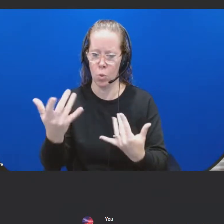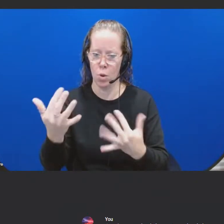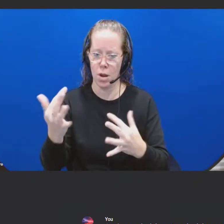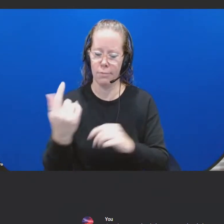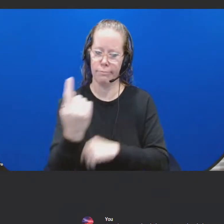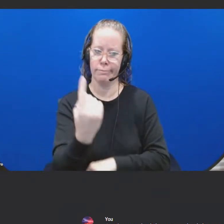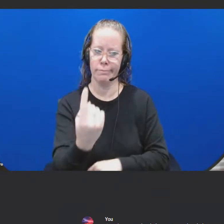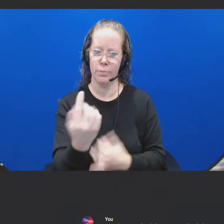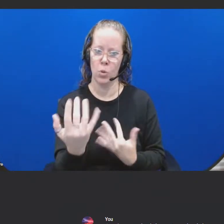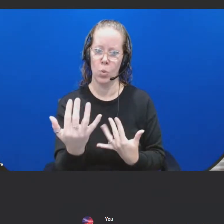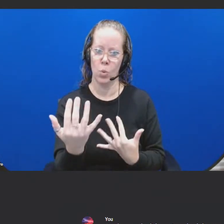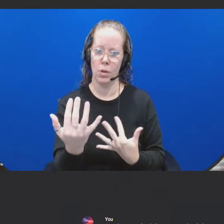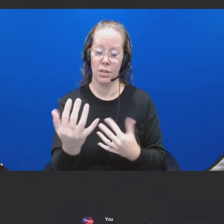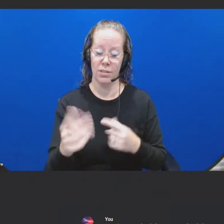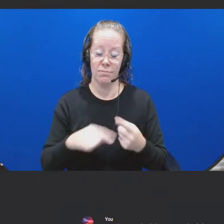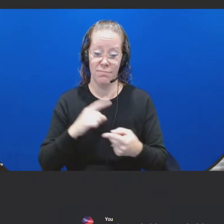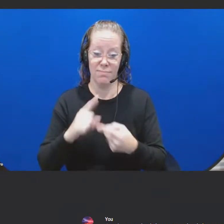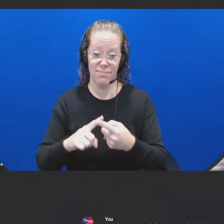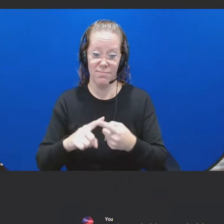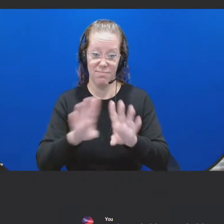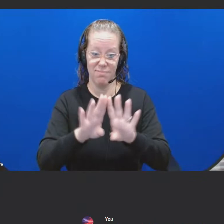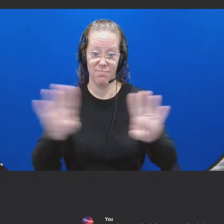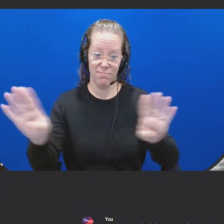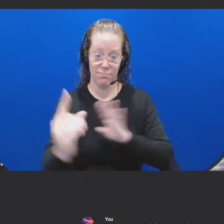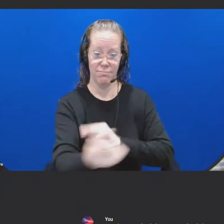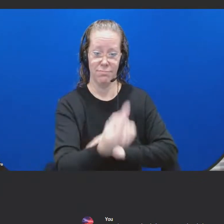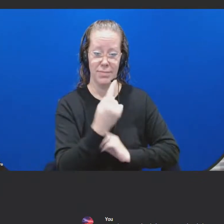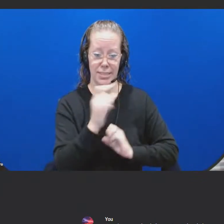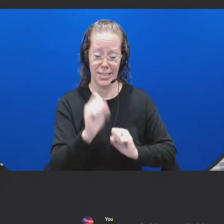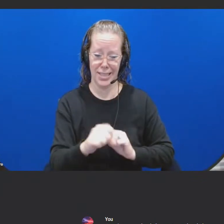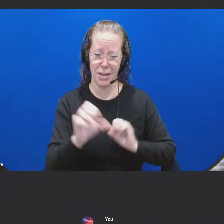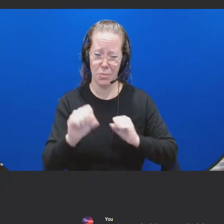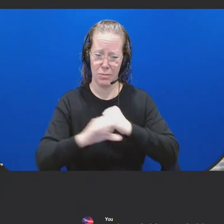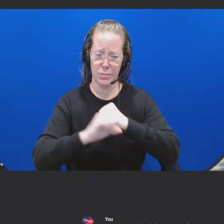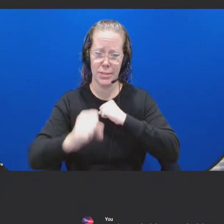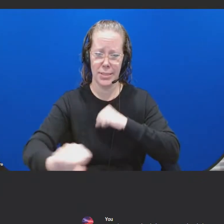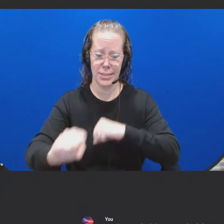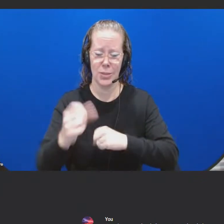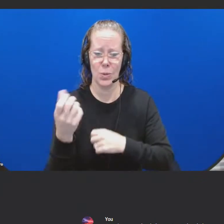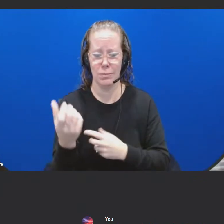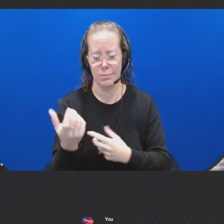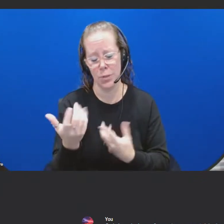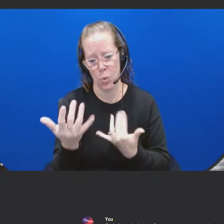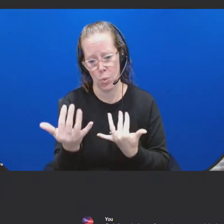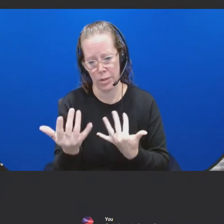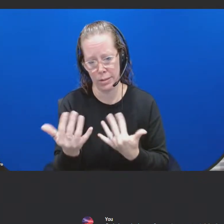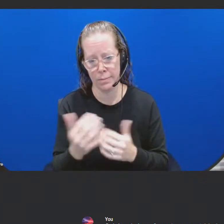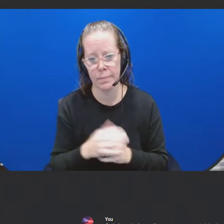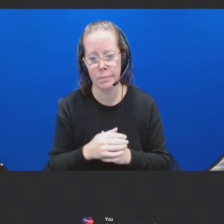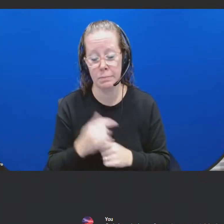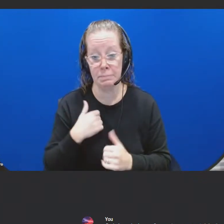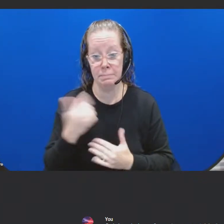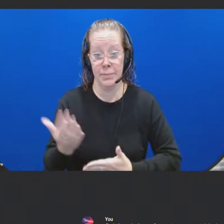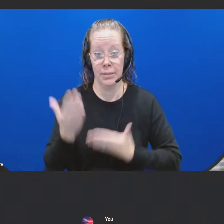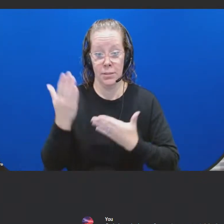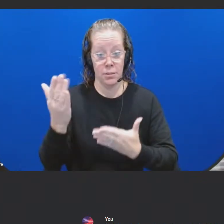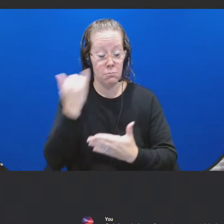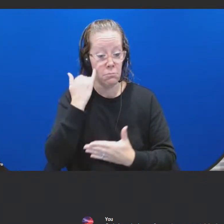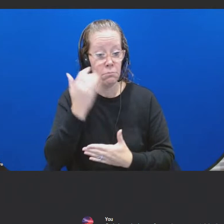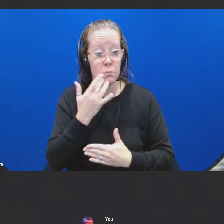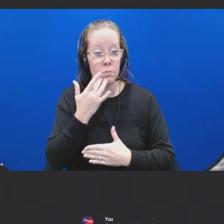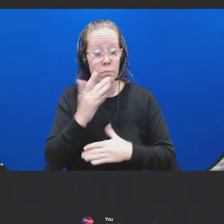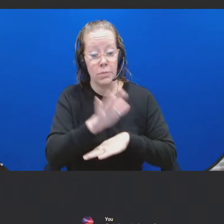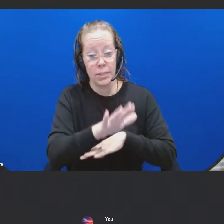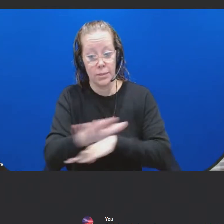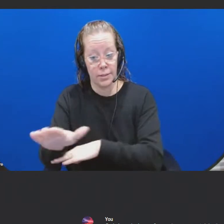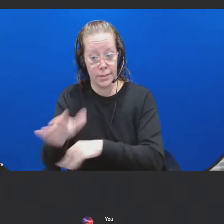to the white buzzer that you need to push. So I would suggest that if you're visiting in the evening, please